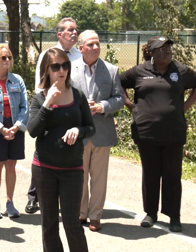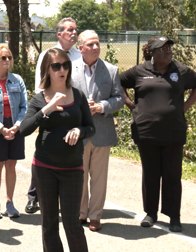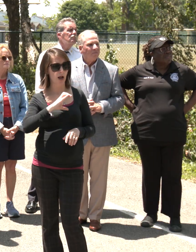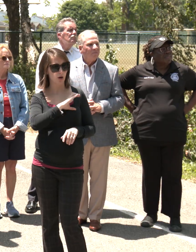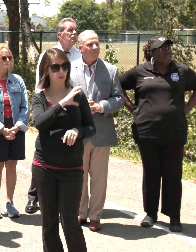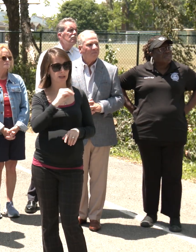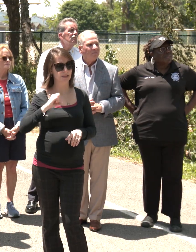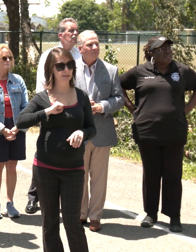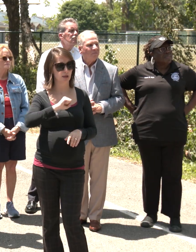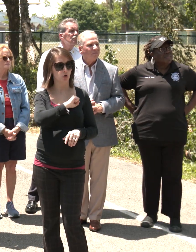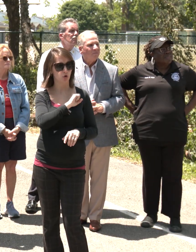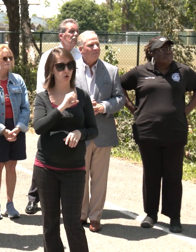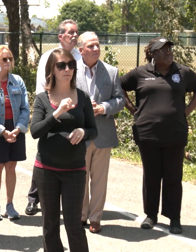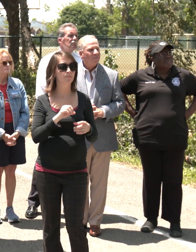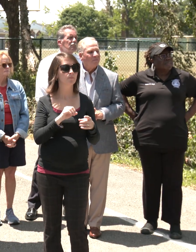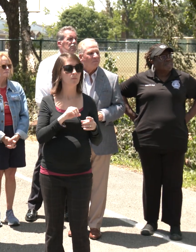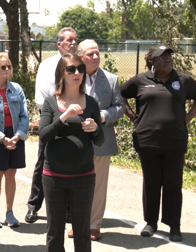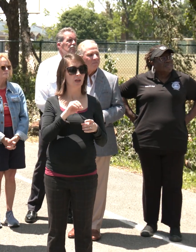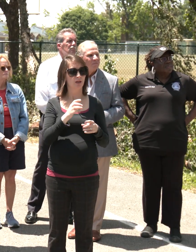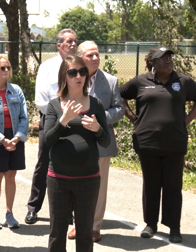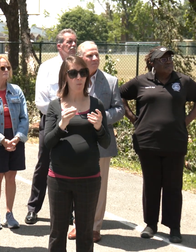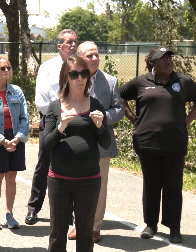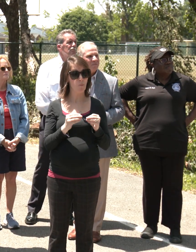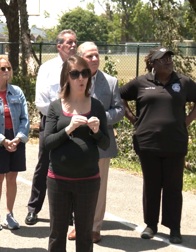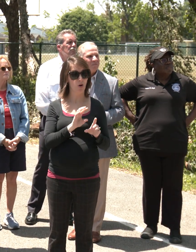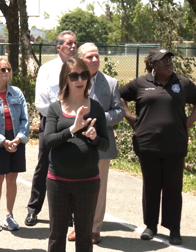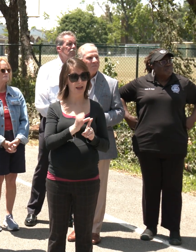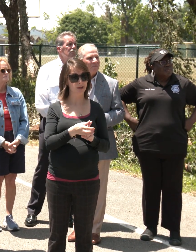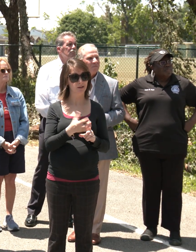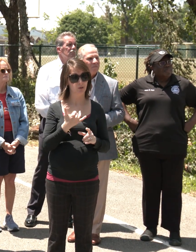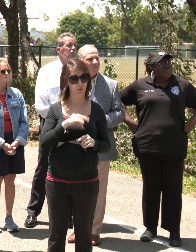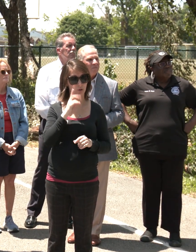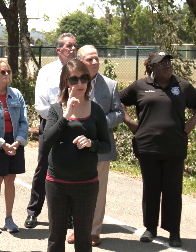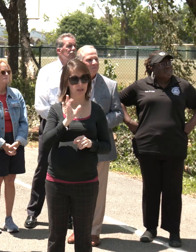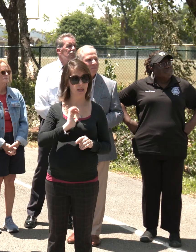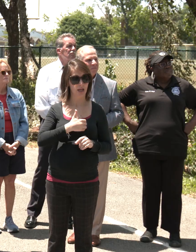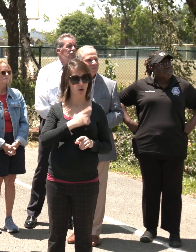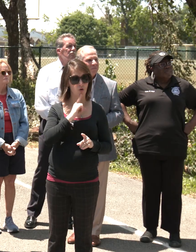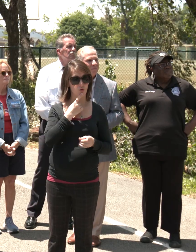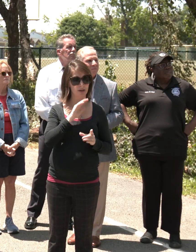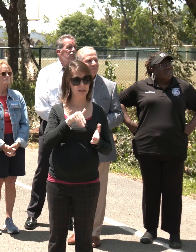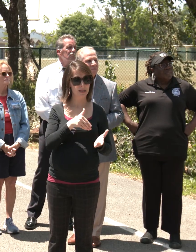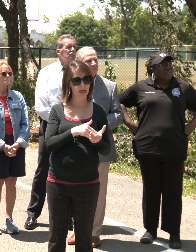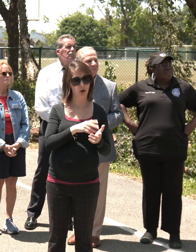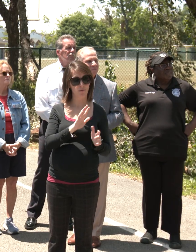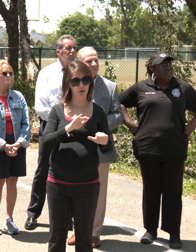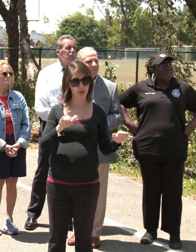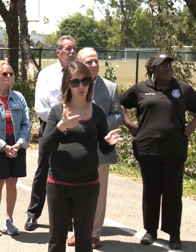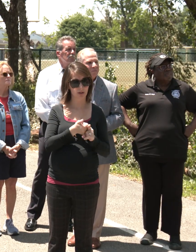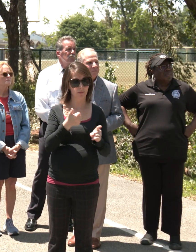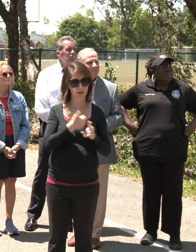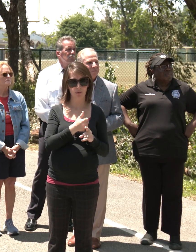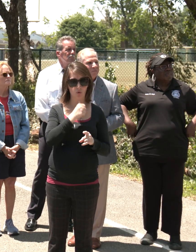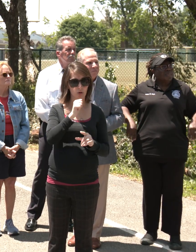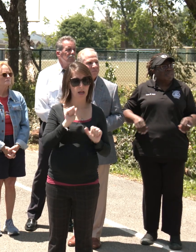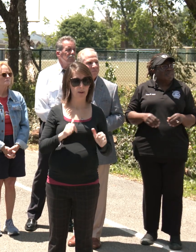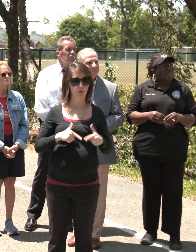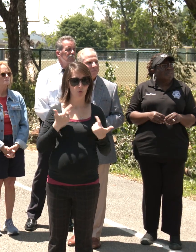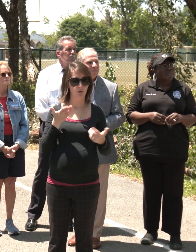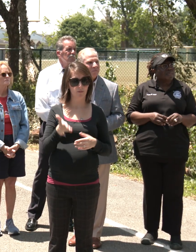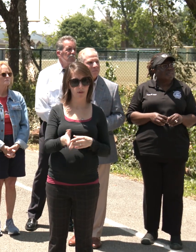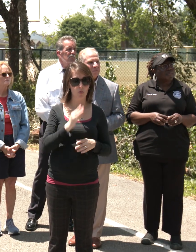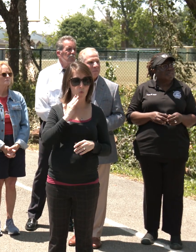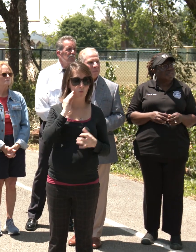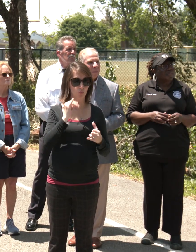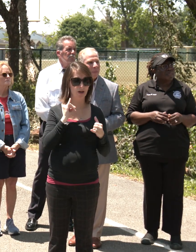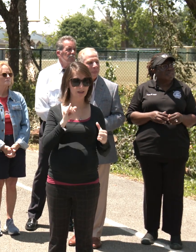Bell. There's an influx of cases that we're seeing at our crisis center for children that have been displaced out of their homes, and also the respite numbers are